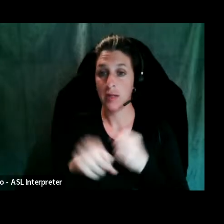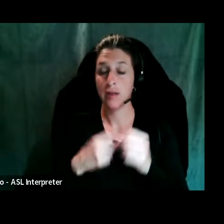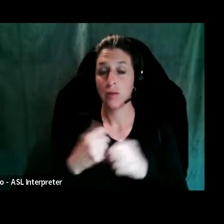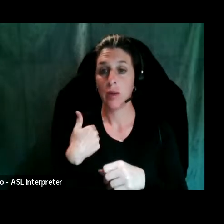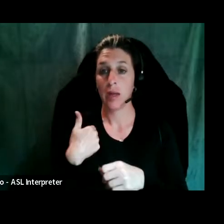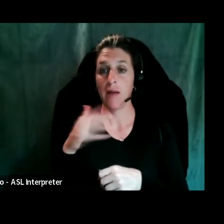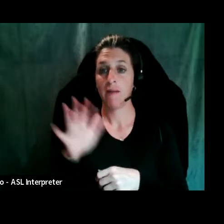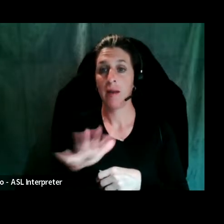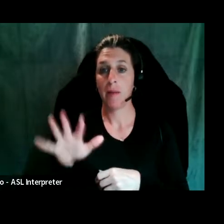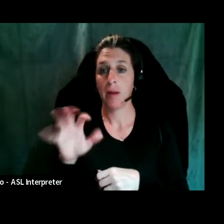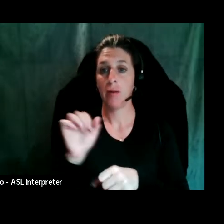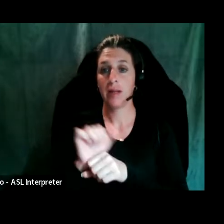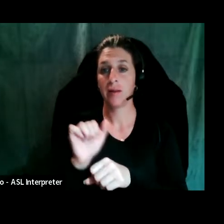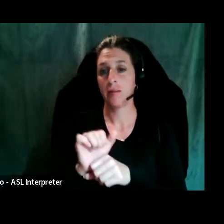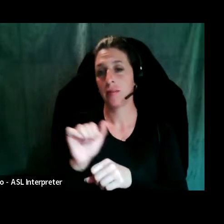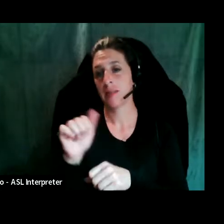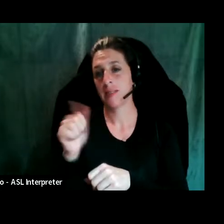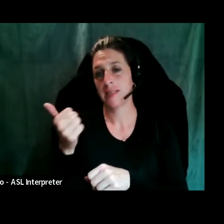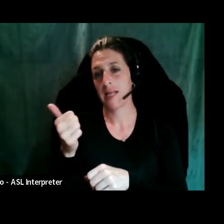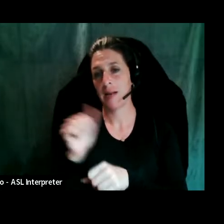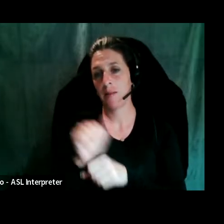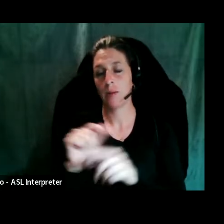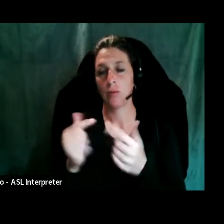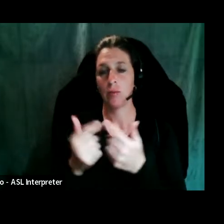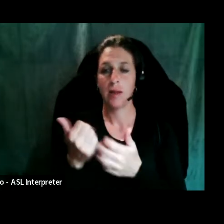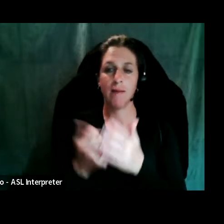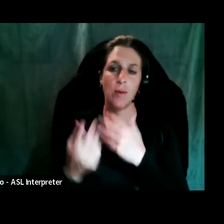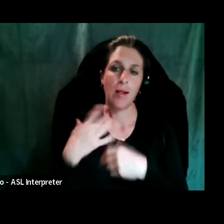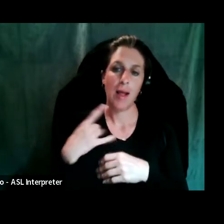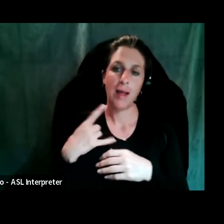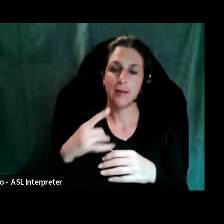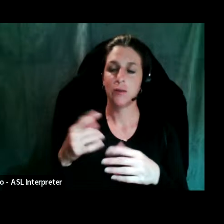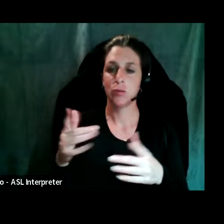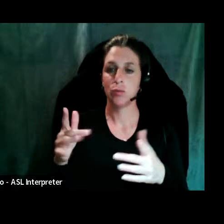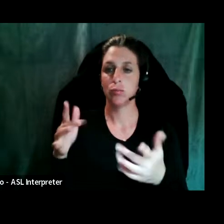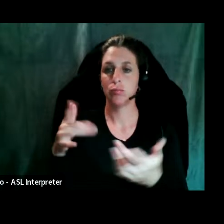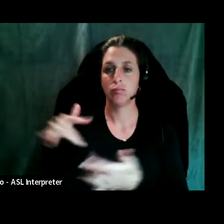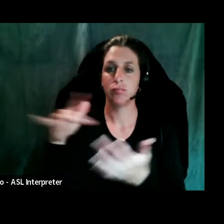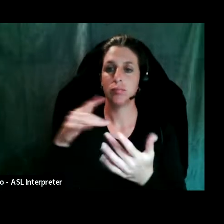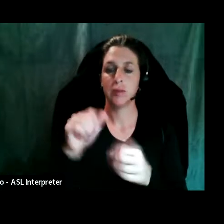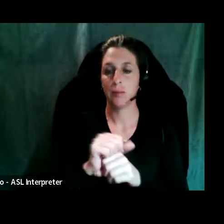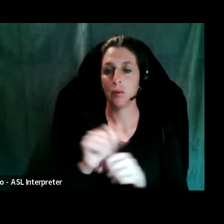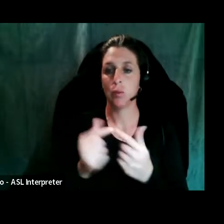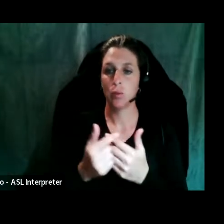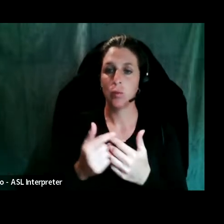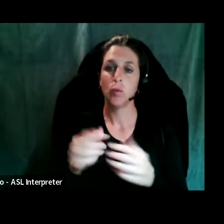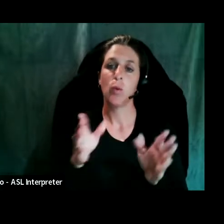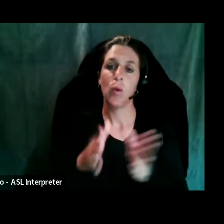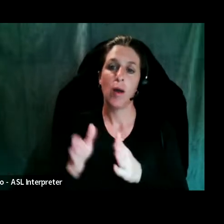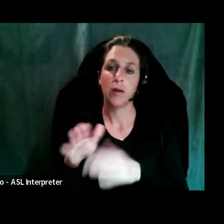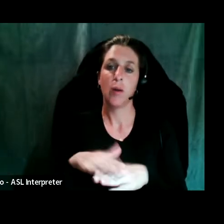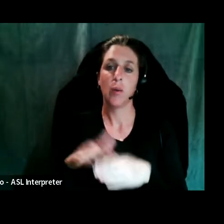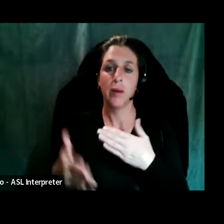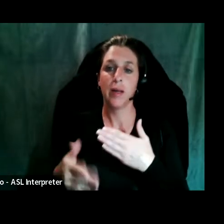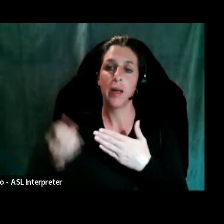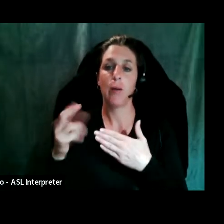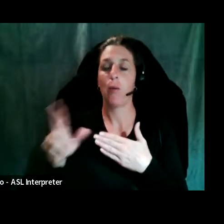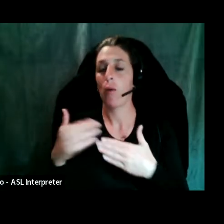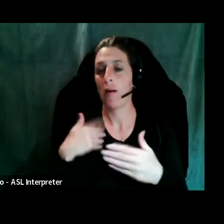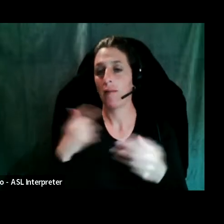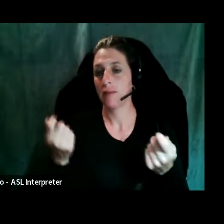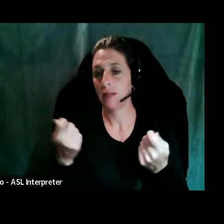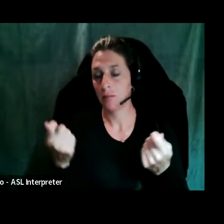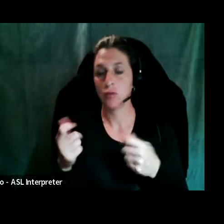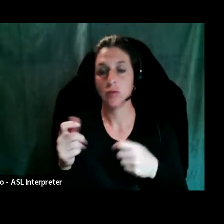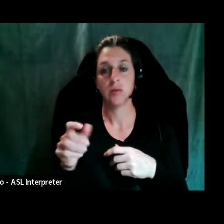employee groups, right? Because everybody likes to hang out in a group, even though you're too busy to work, but you organize things on the weekends or you do, you have celebrations.